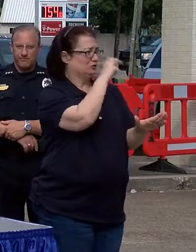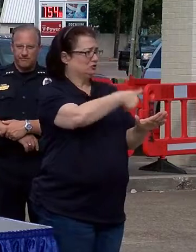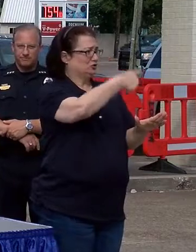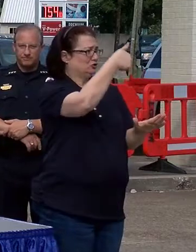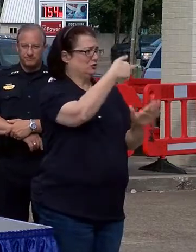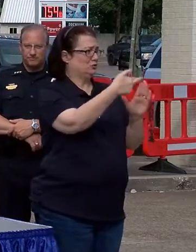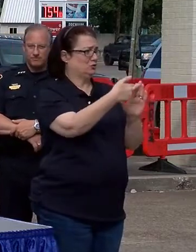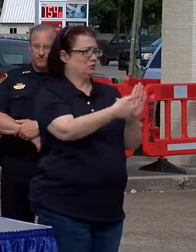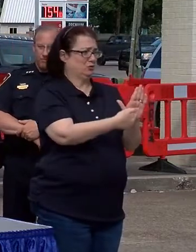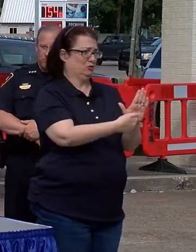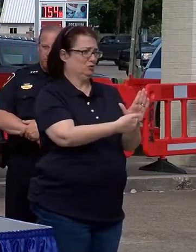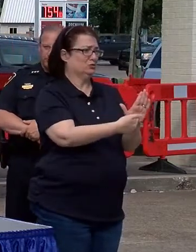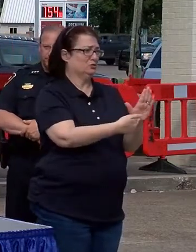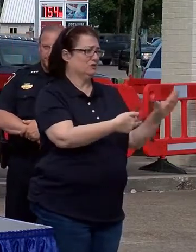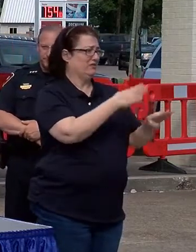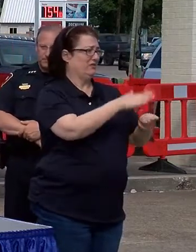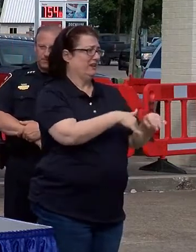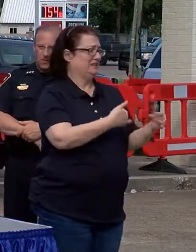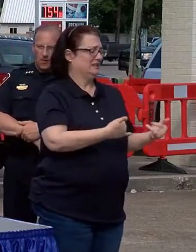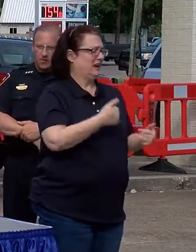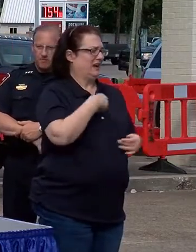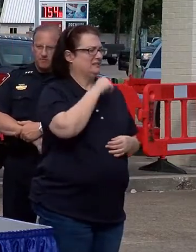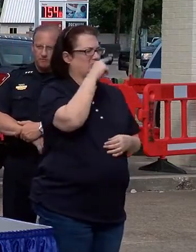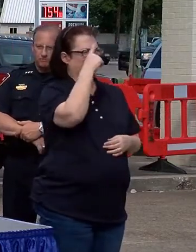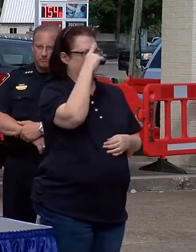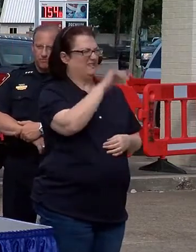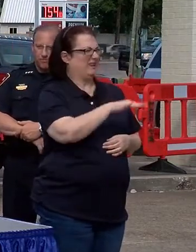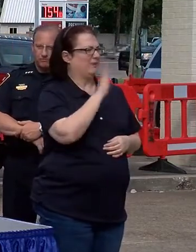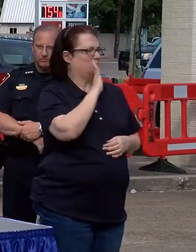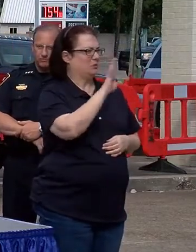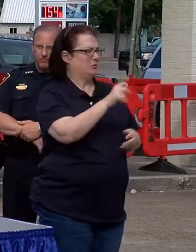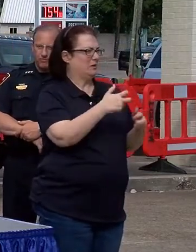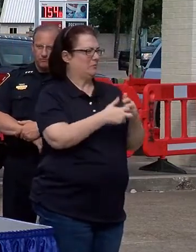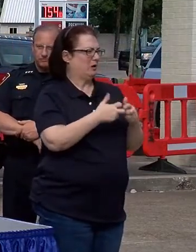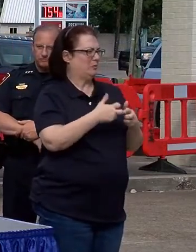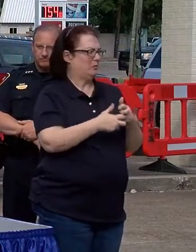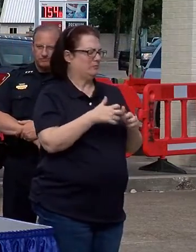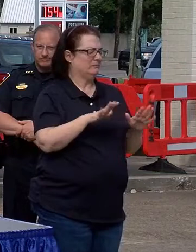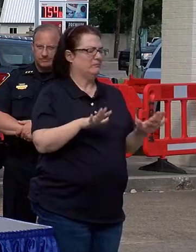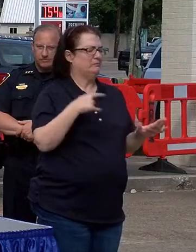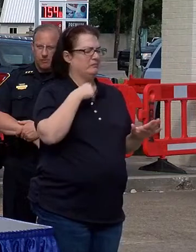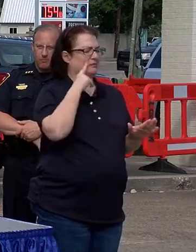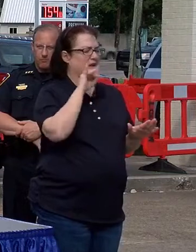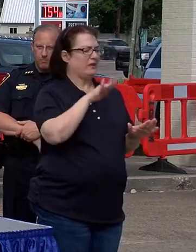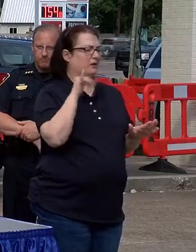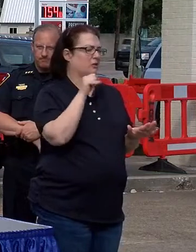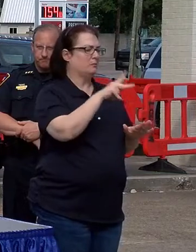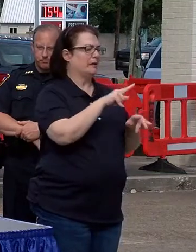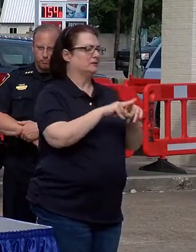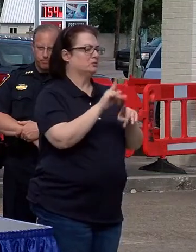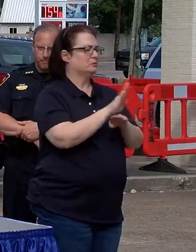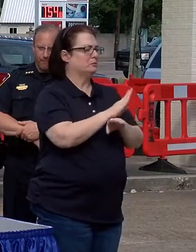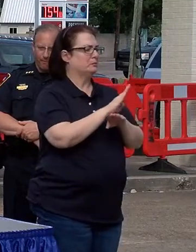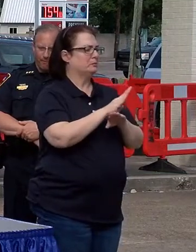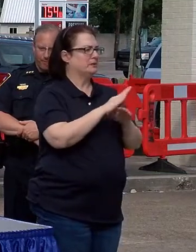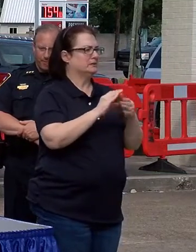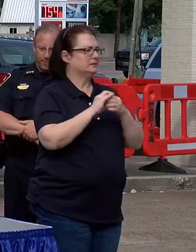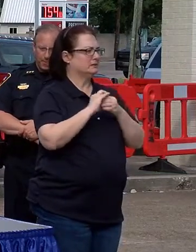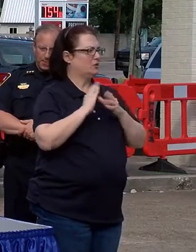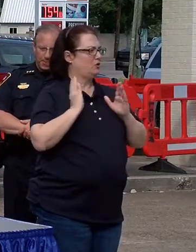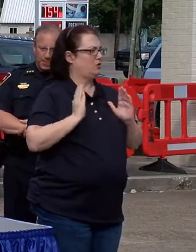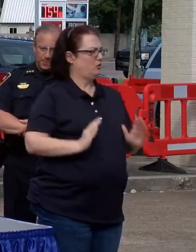So I do not personally feel that we'll have this issue. You know, it goes to the spirit of our business owners here in Lafayette Parish and Acadiana. Our business